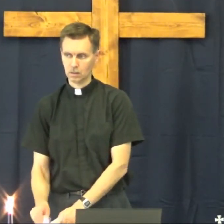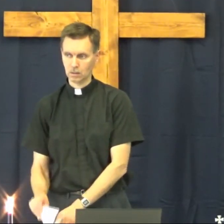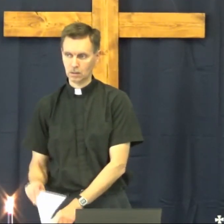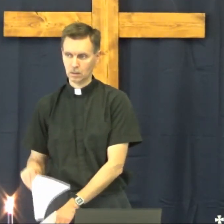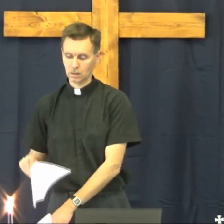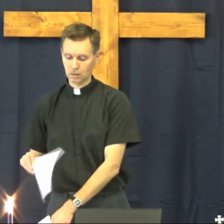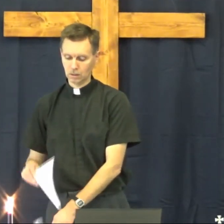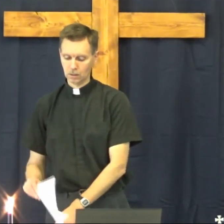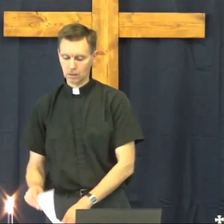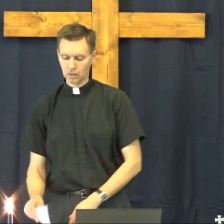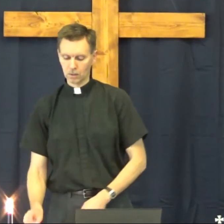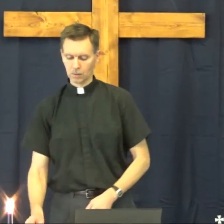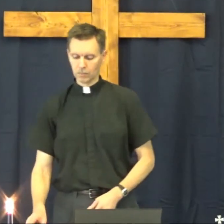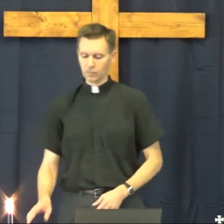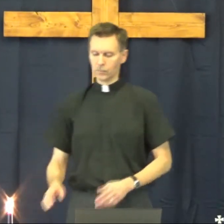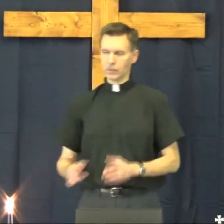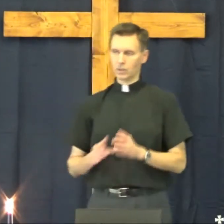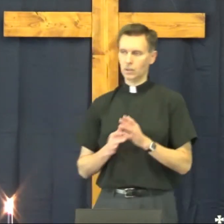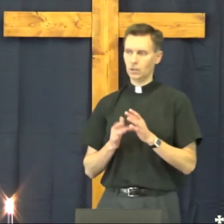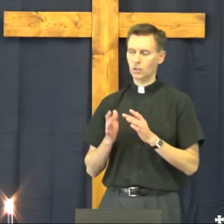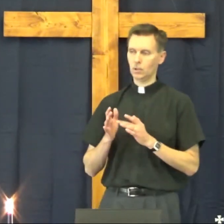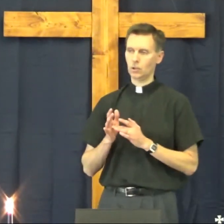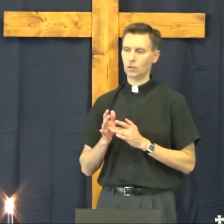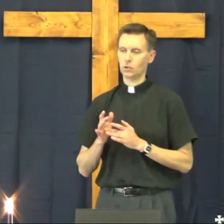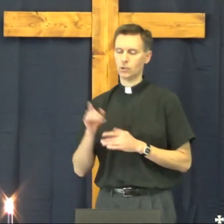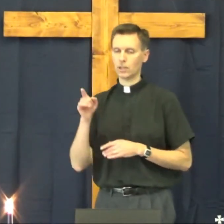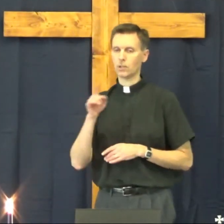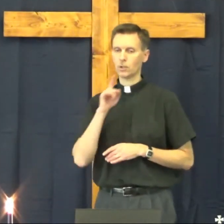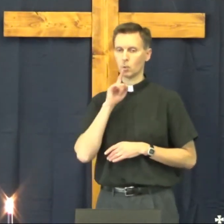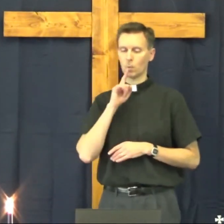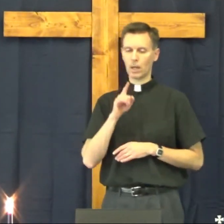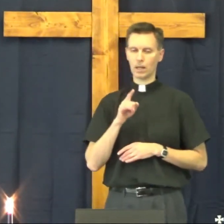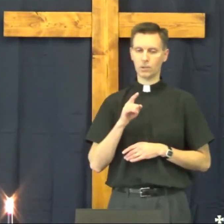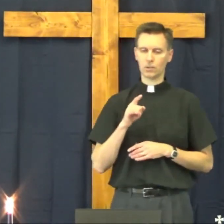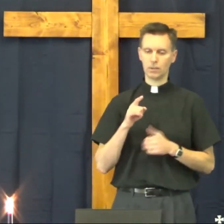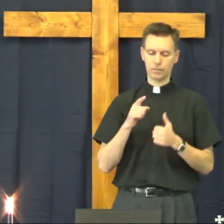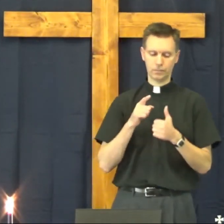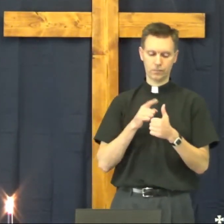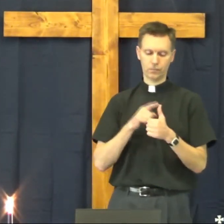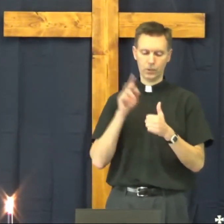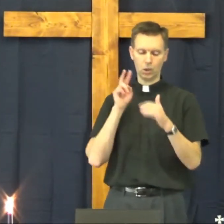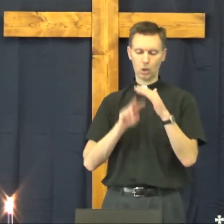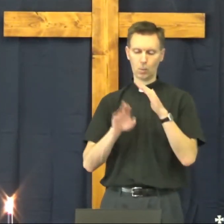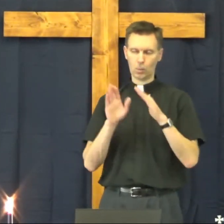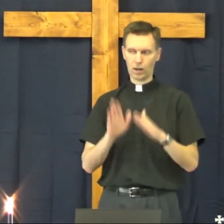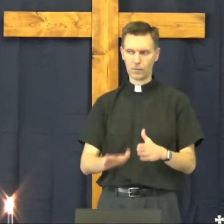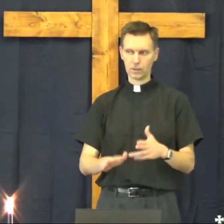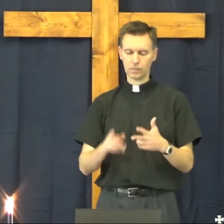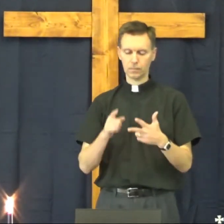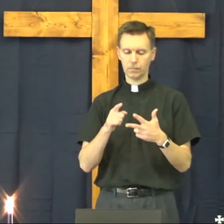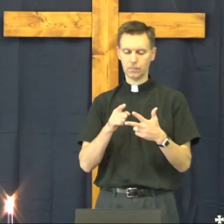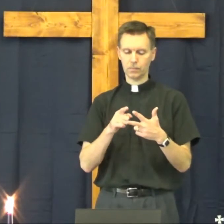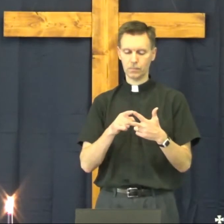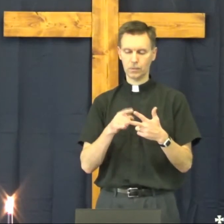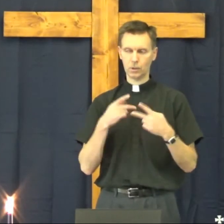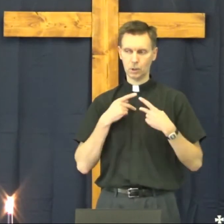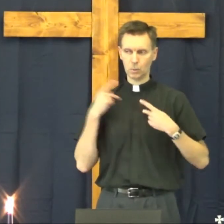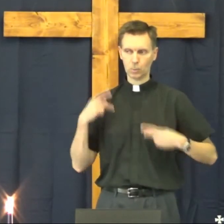King, the Father? Jesus was prophet,